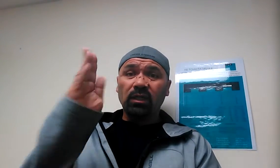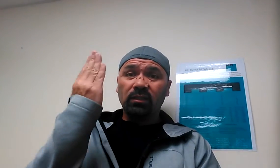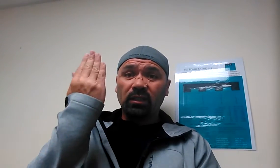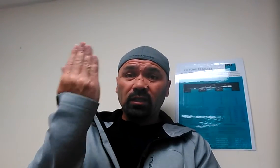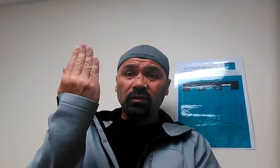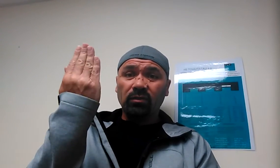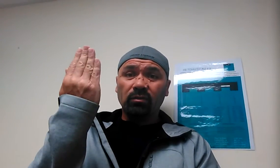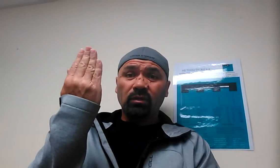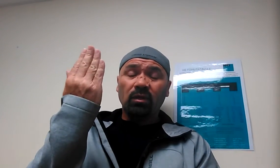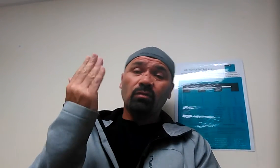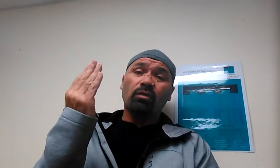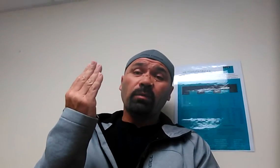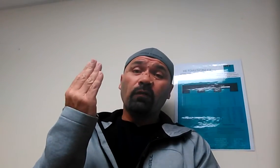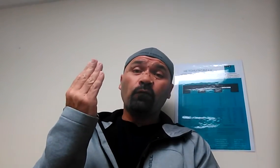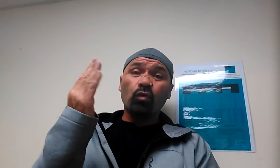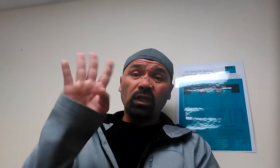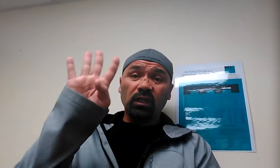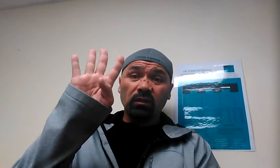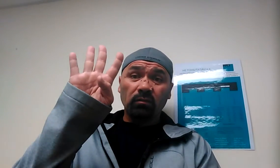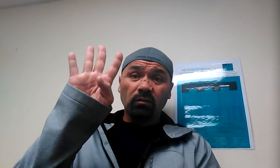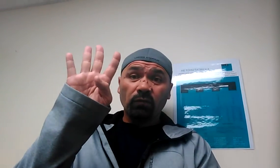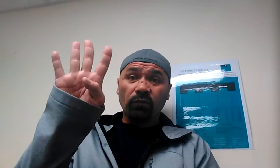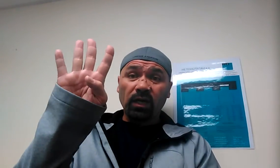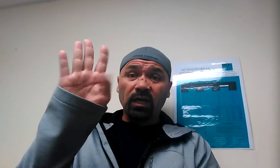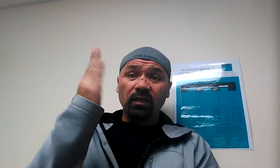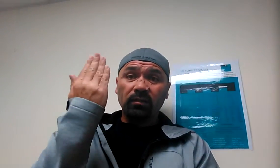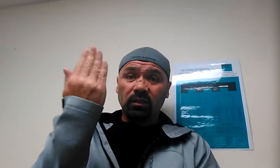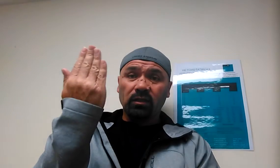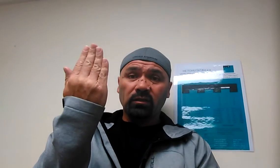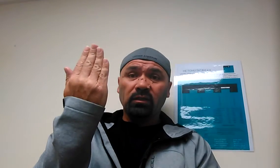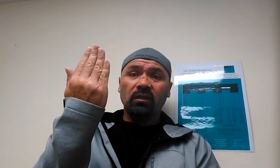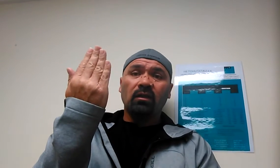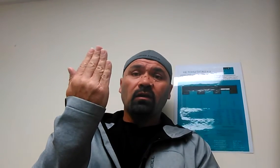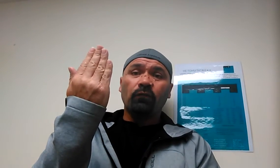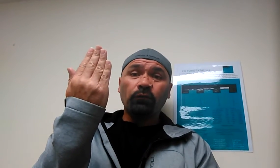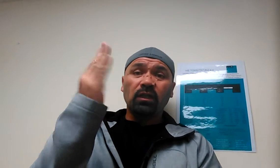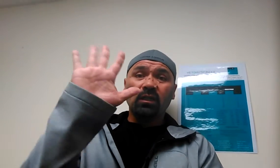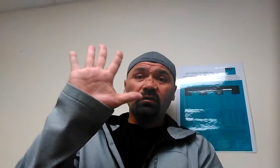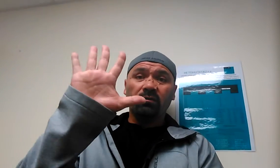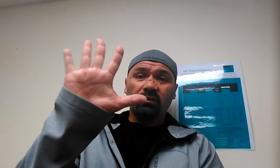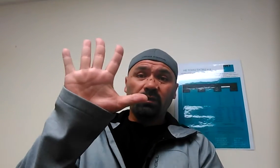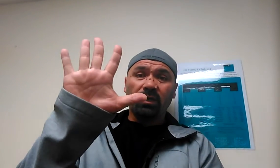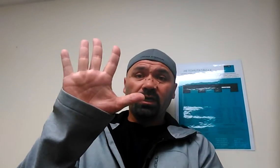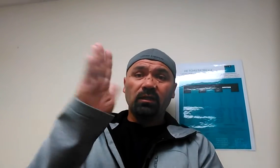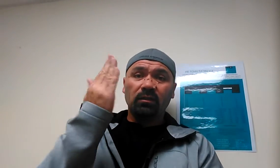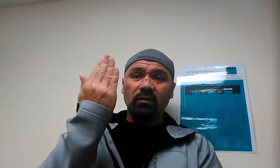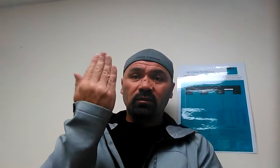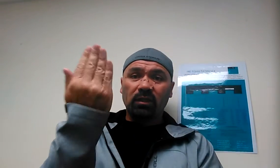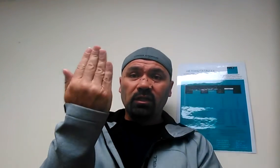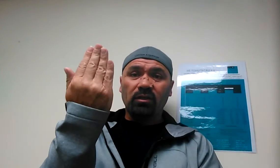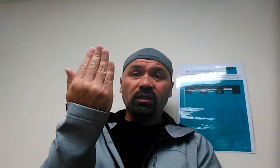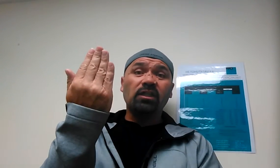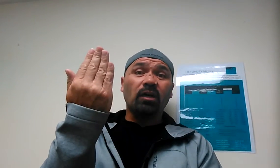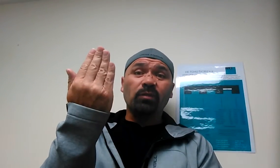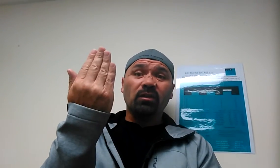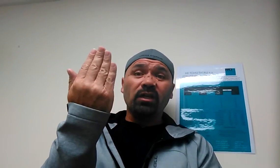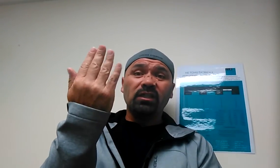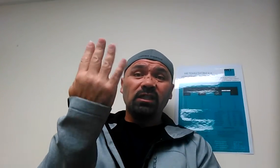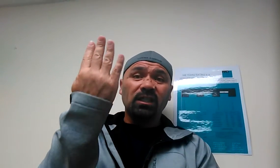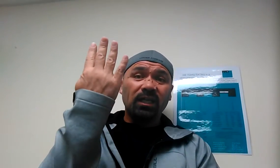te kau. What about 40? Wha te kau. 50, rima te kau. Let's go up to 90.